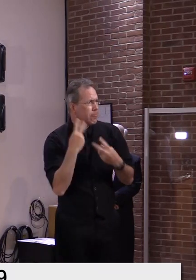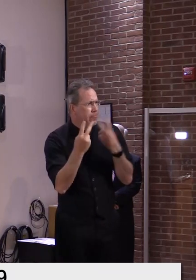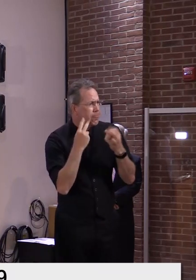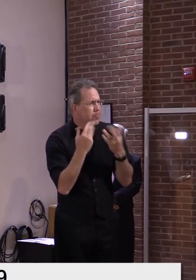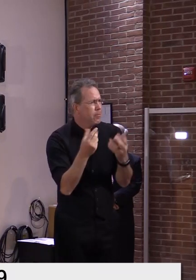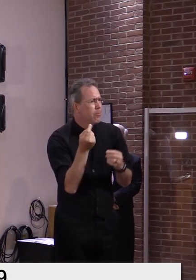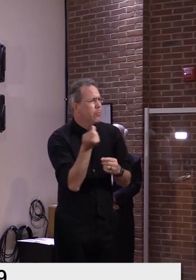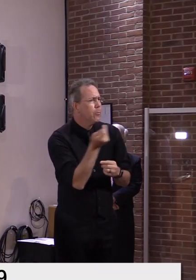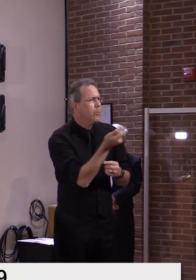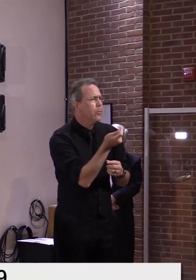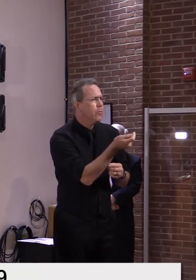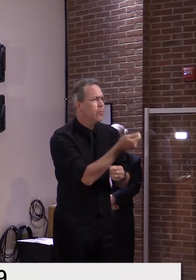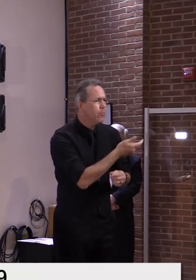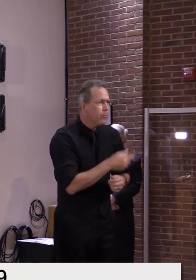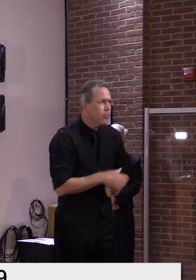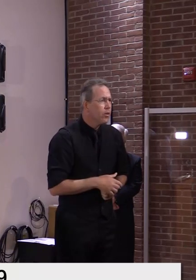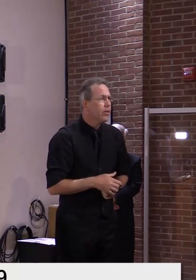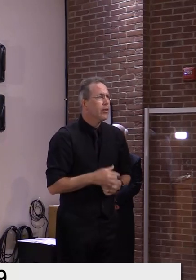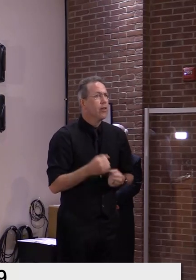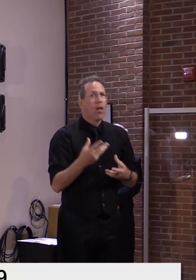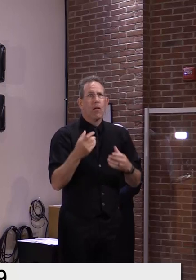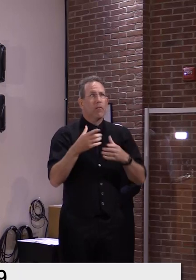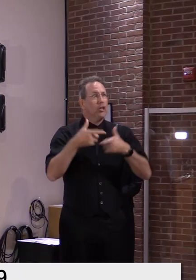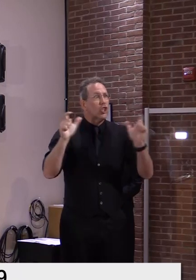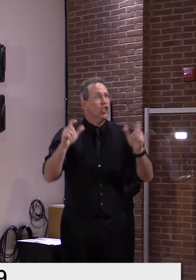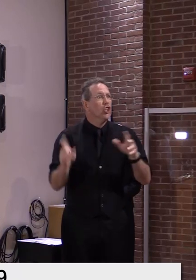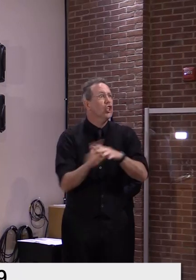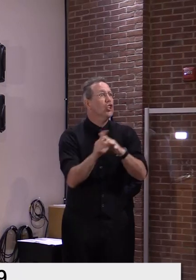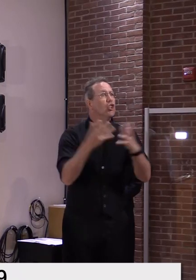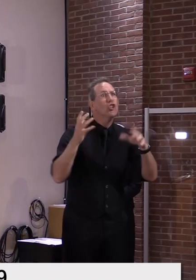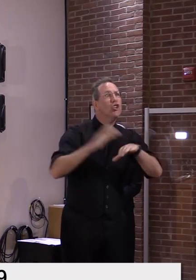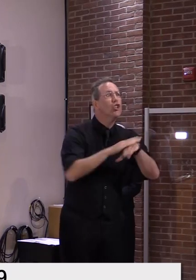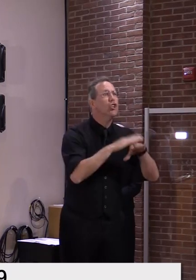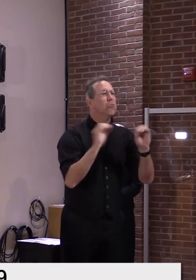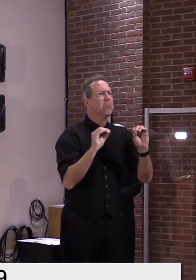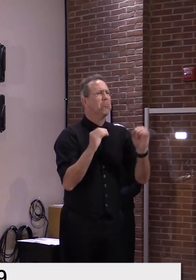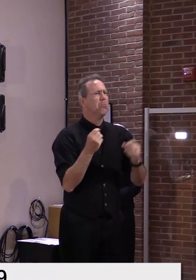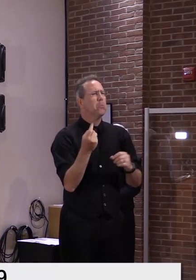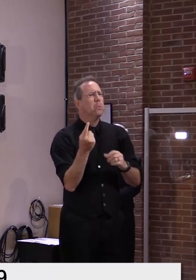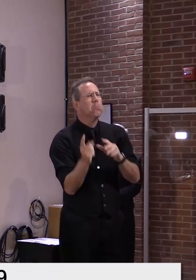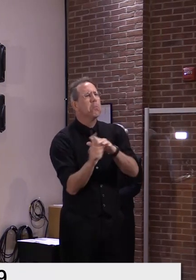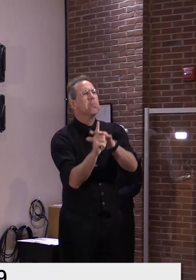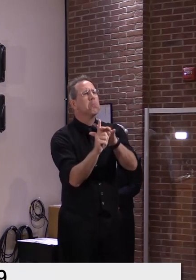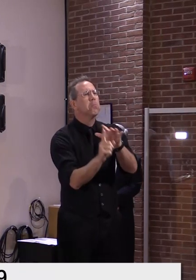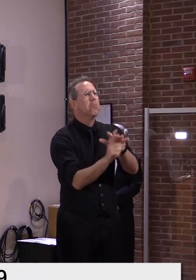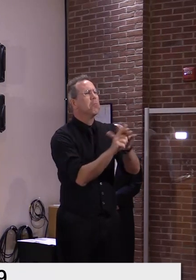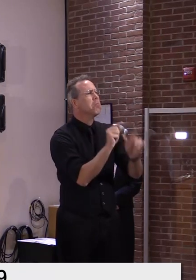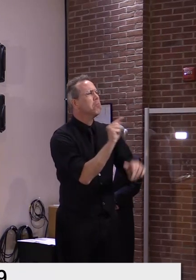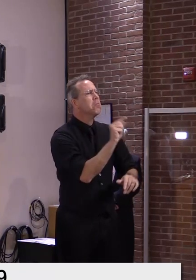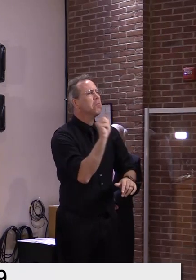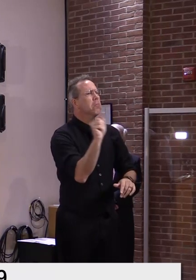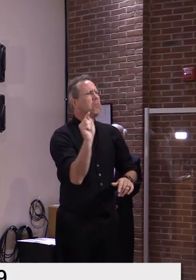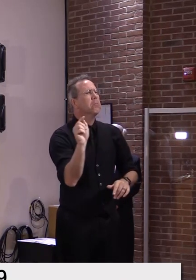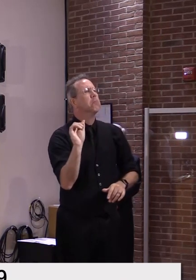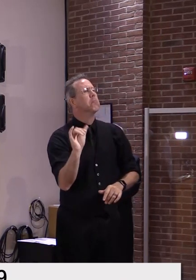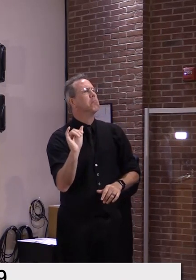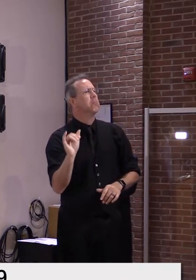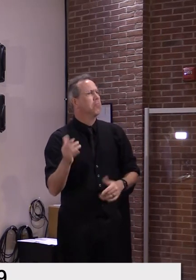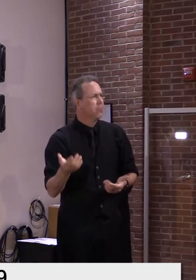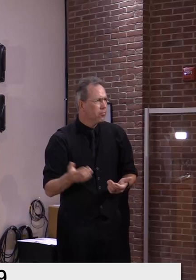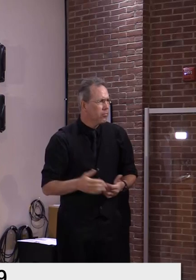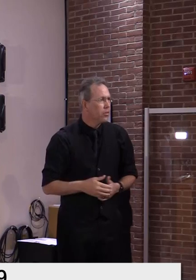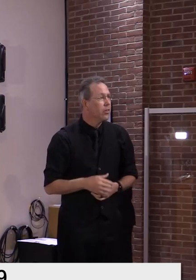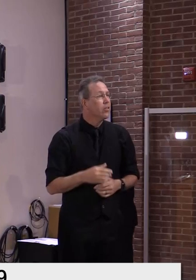have put out an alert notification regarding it. Most of the pediatricians and